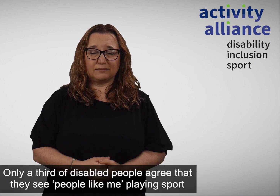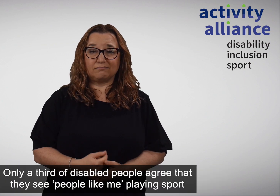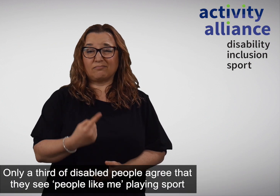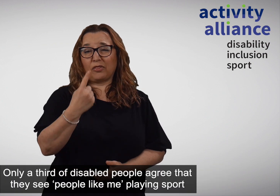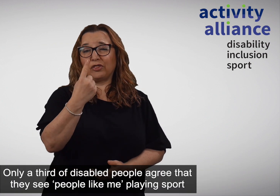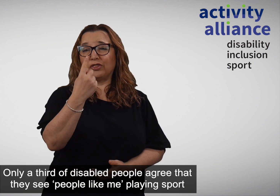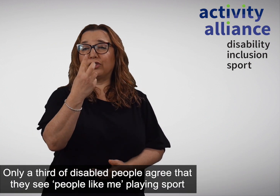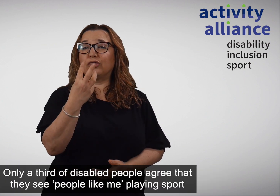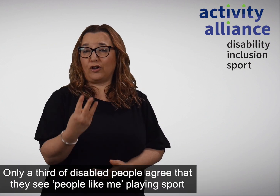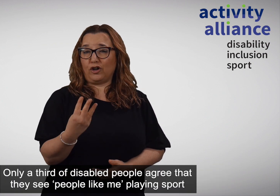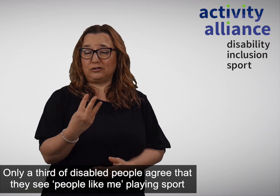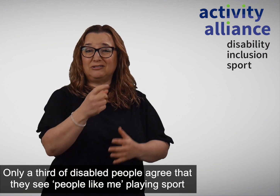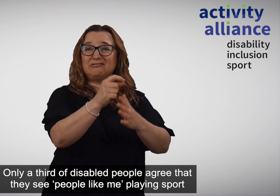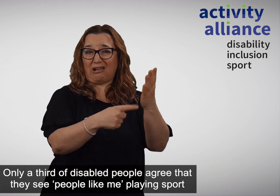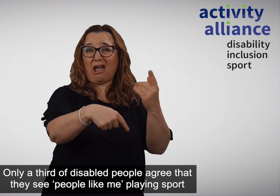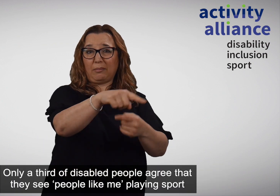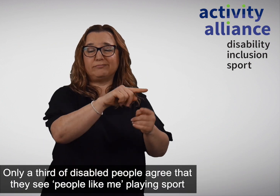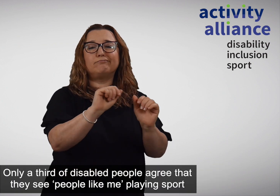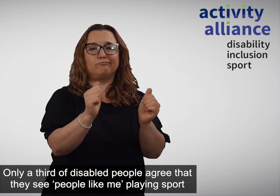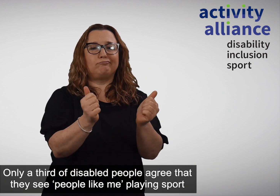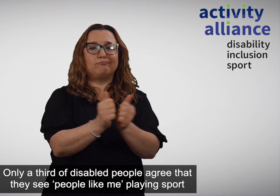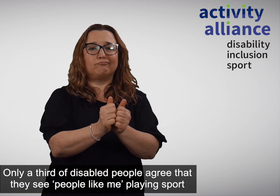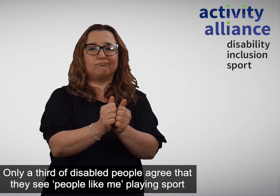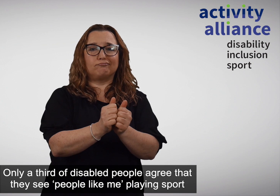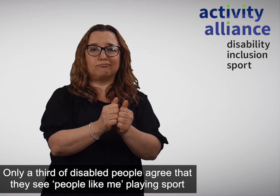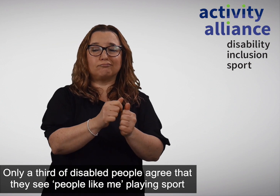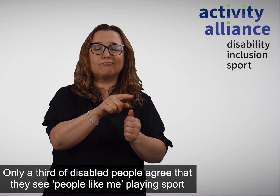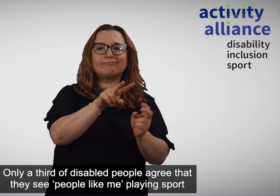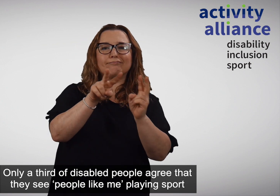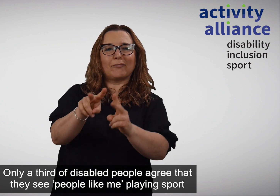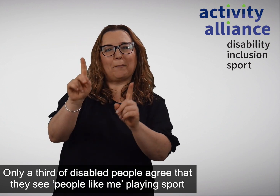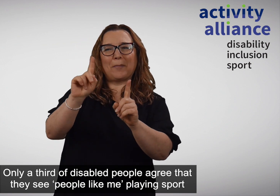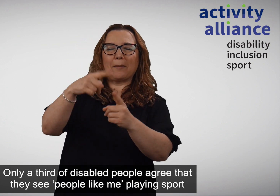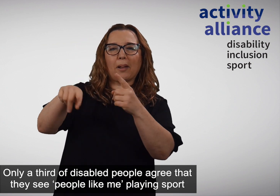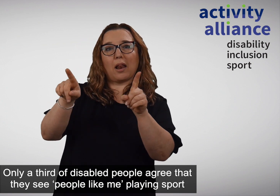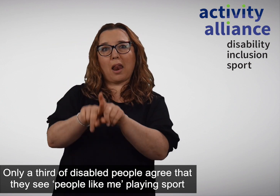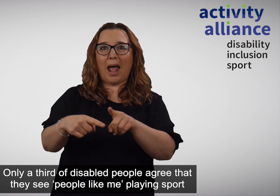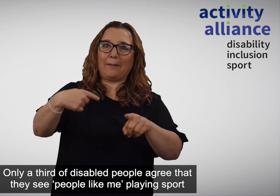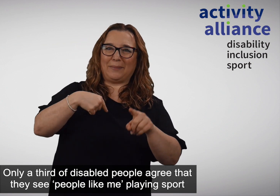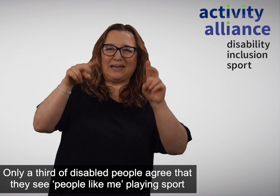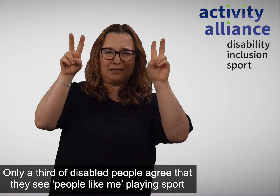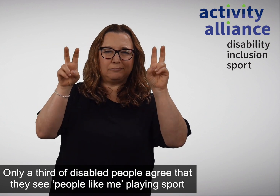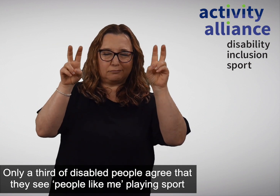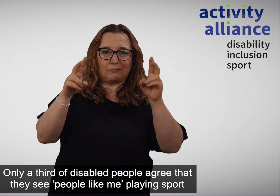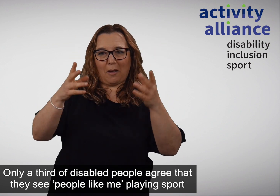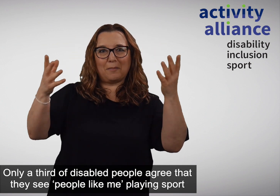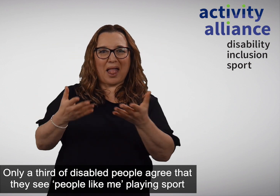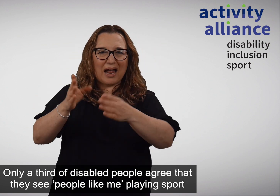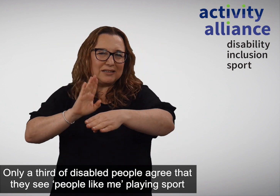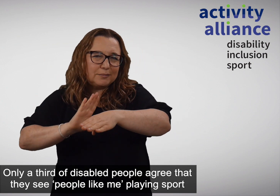Only 1/3 of disabled people agree that they see people like me playing sport